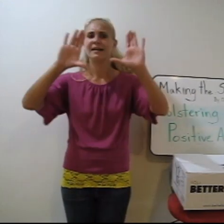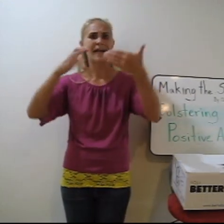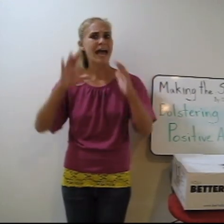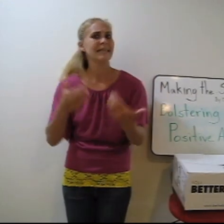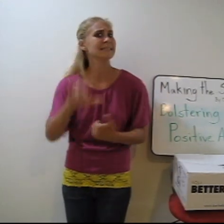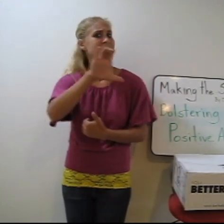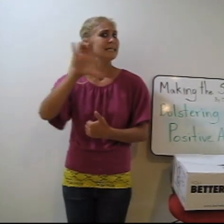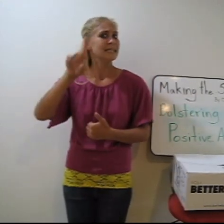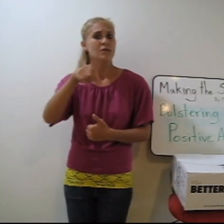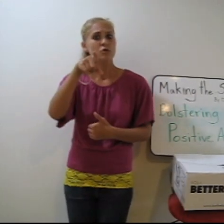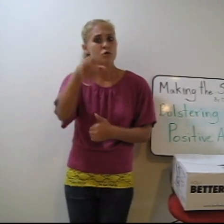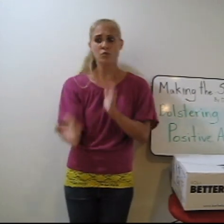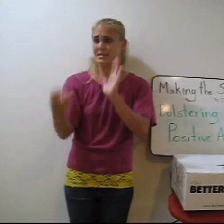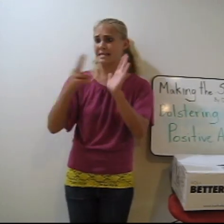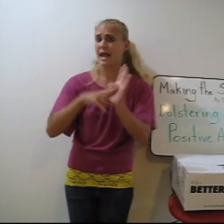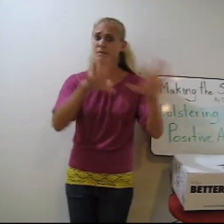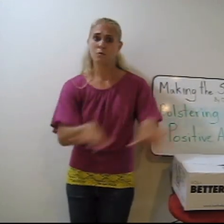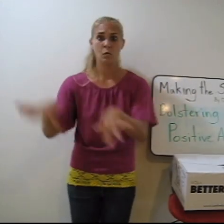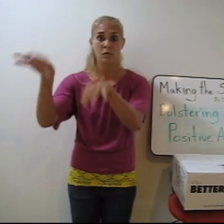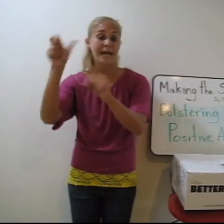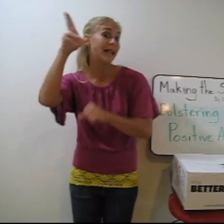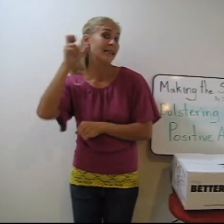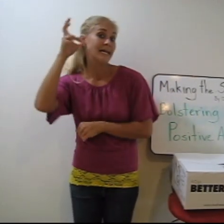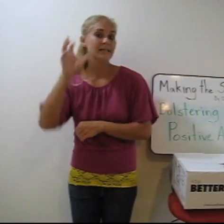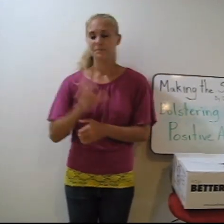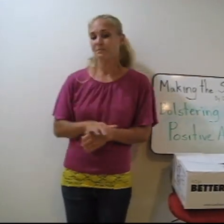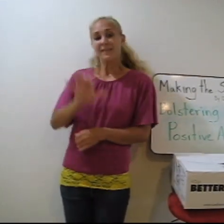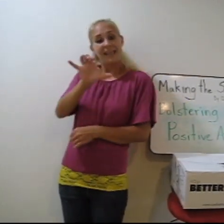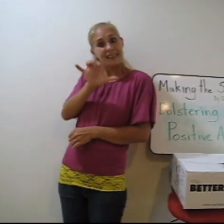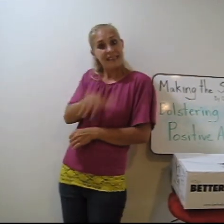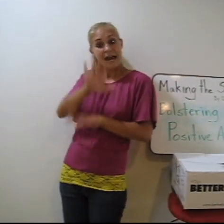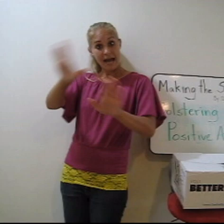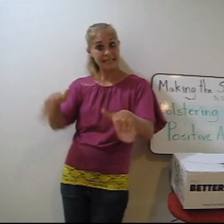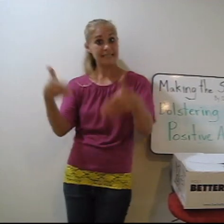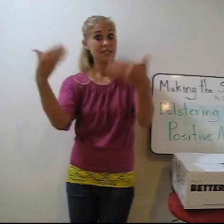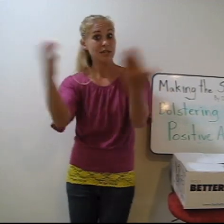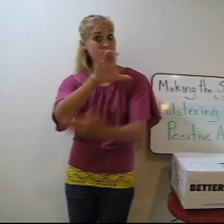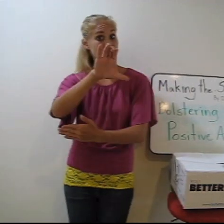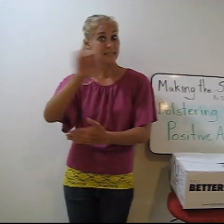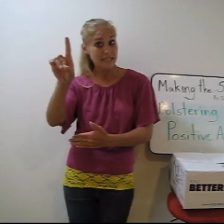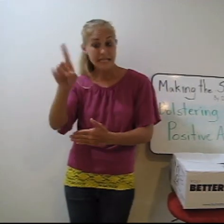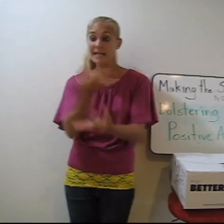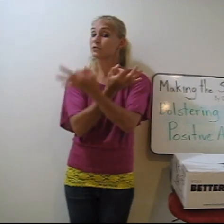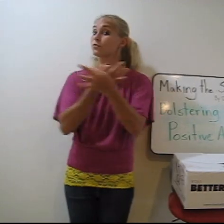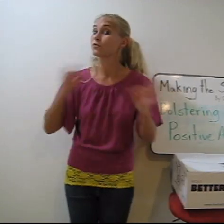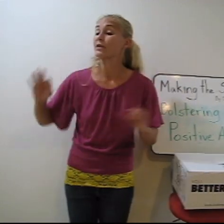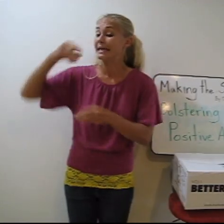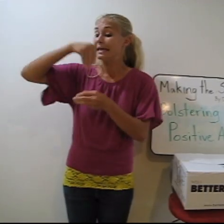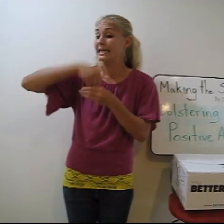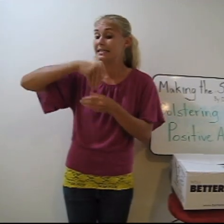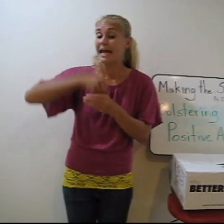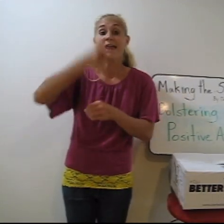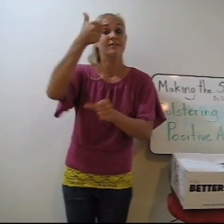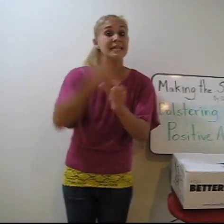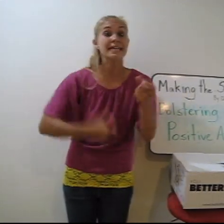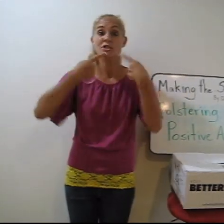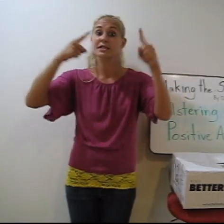program that you sign up for. Now, certainly, I recommend the CD that comes free inside every issue of Success Magazine.